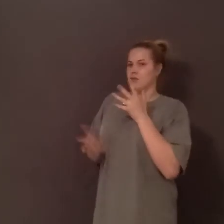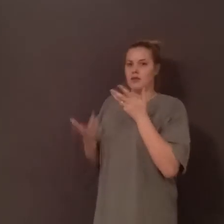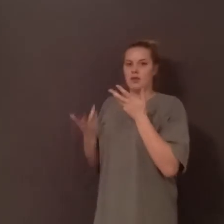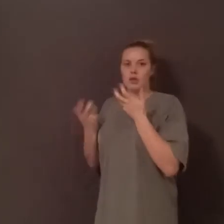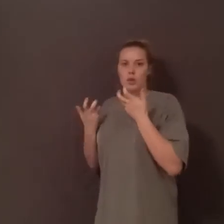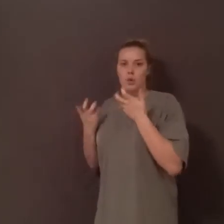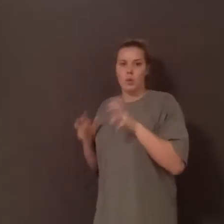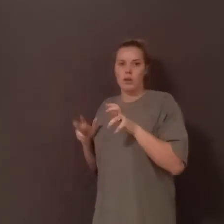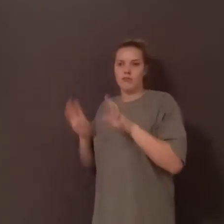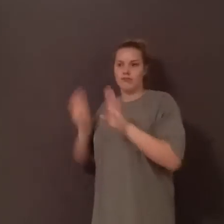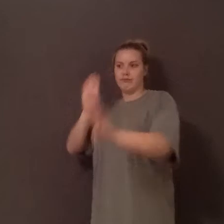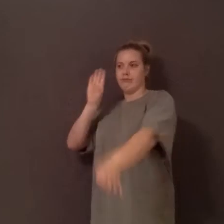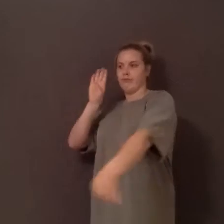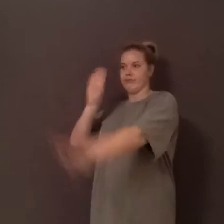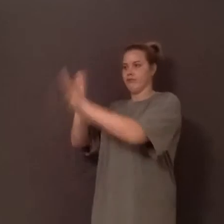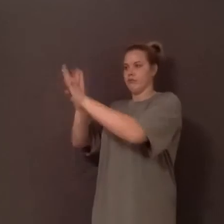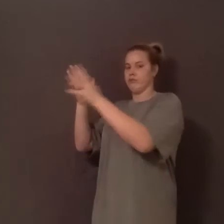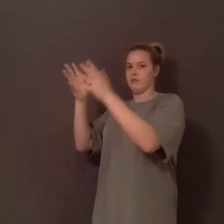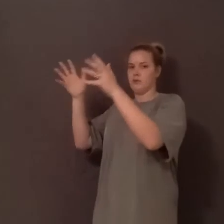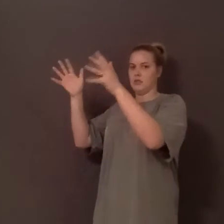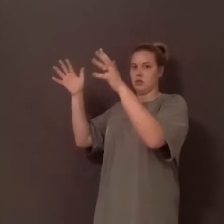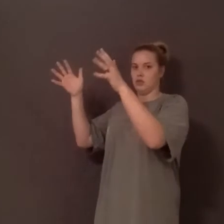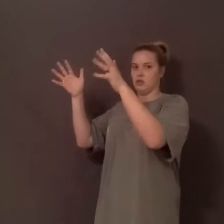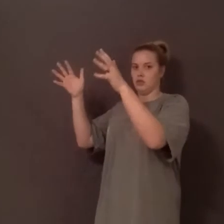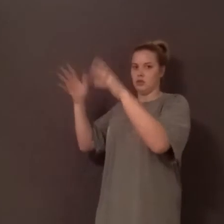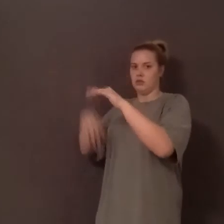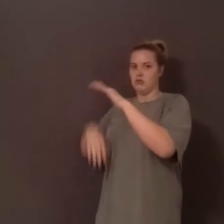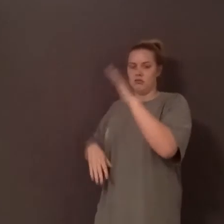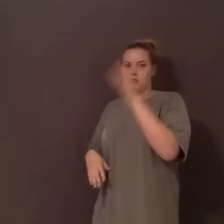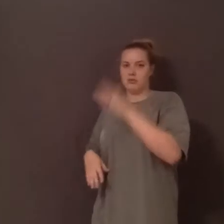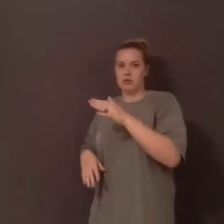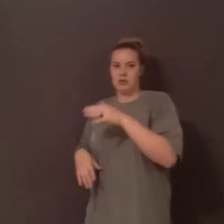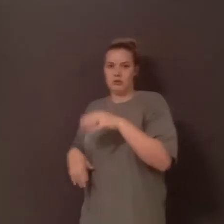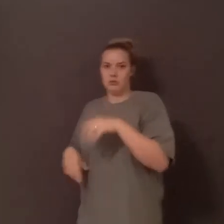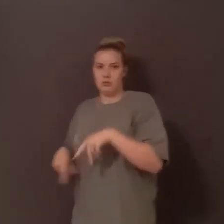door to us, do you think? Or would they never have taken part?